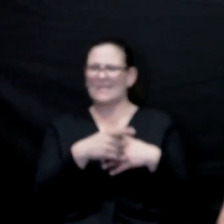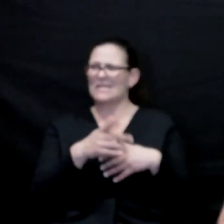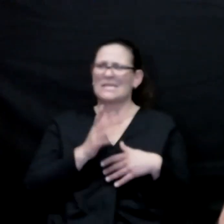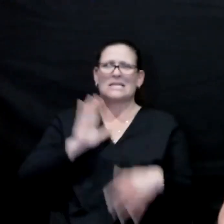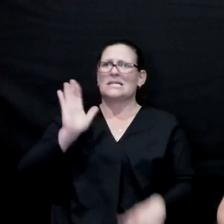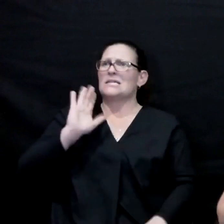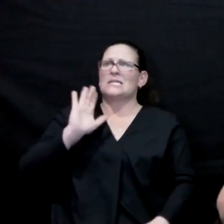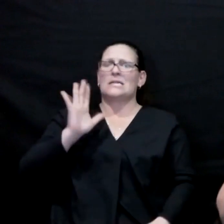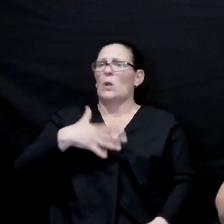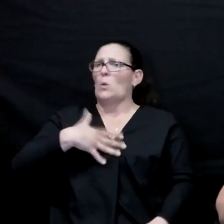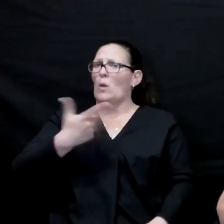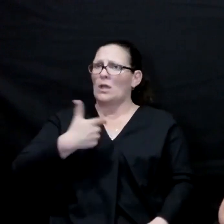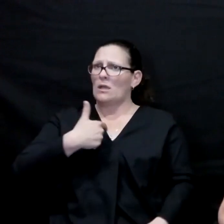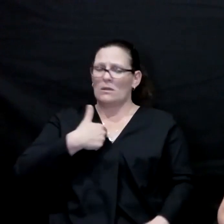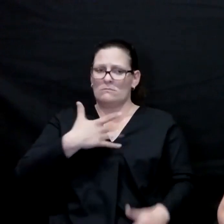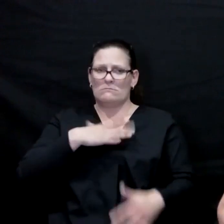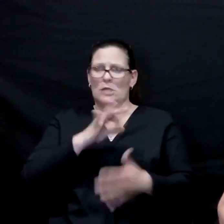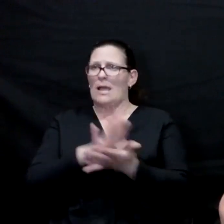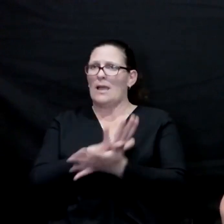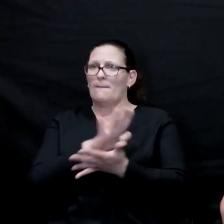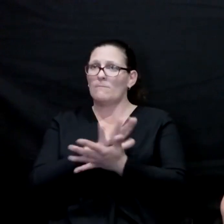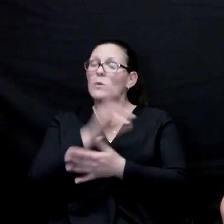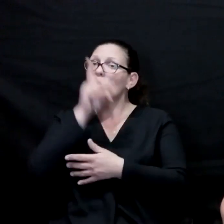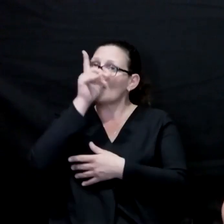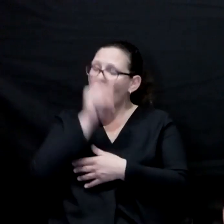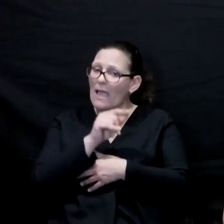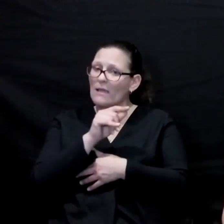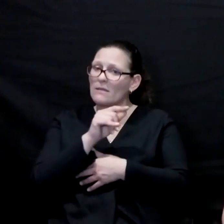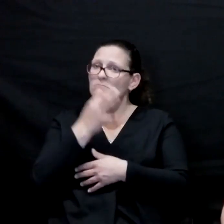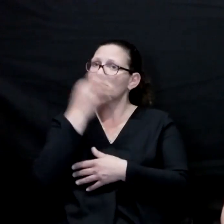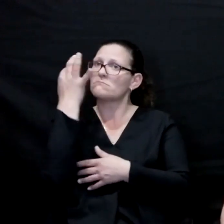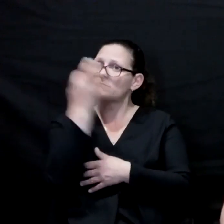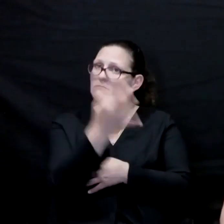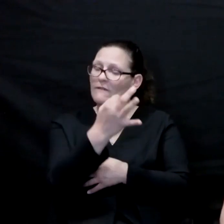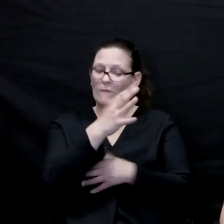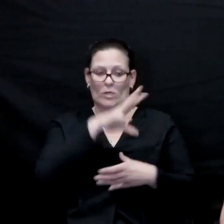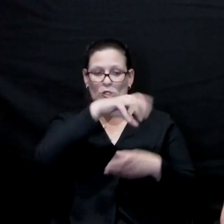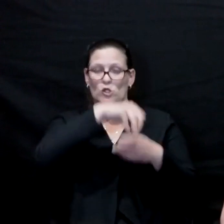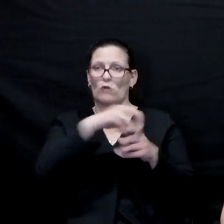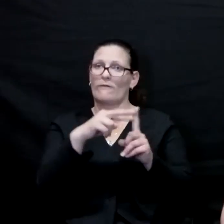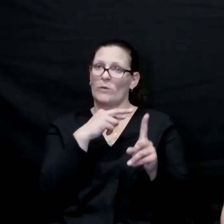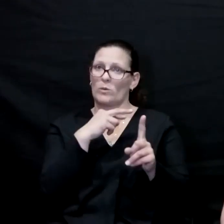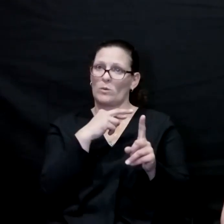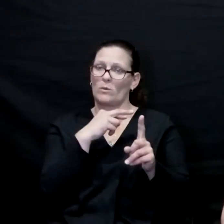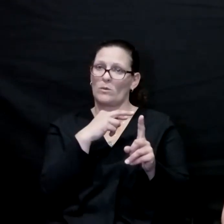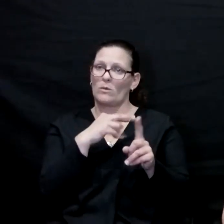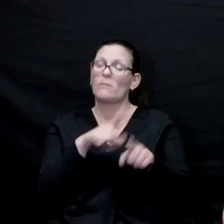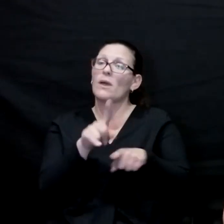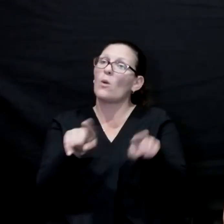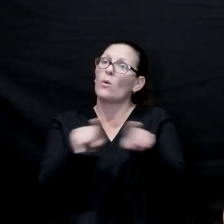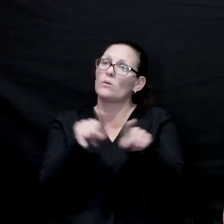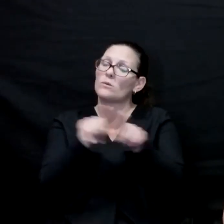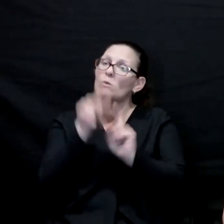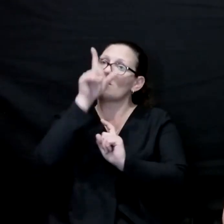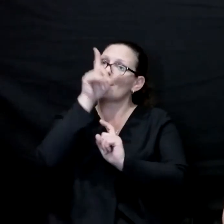in. You can also put what you call an Australian Human Rights